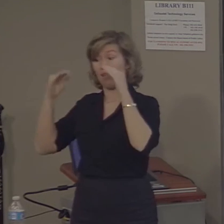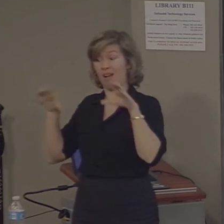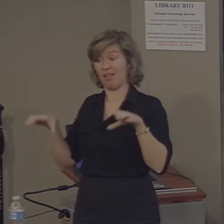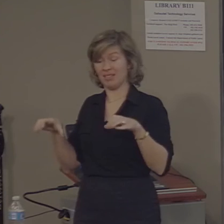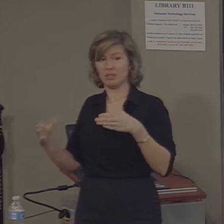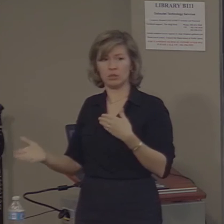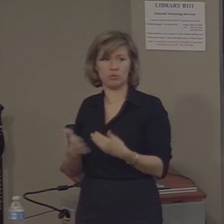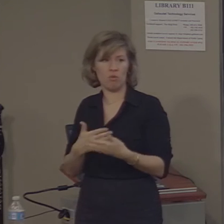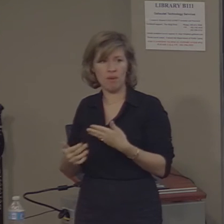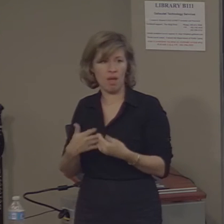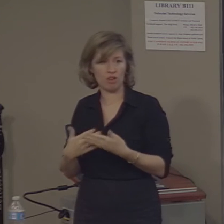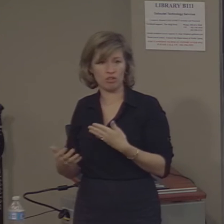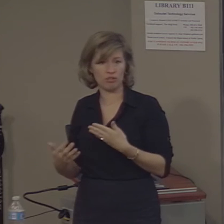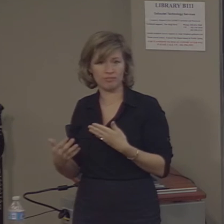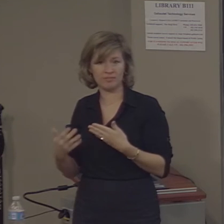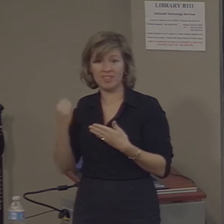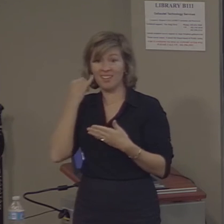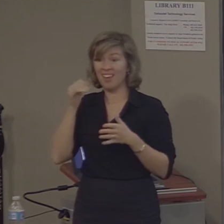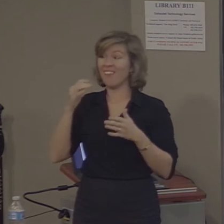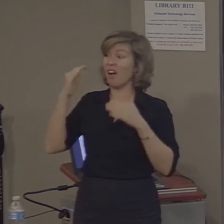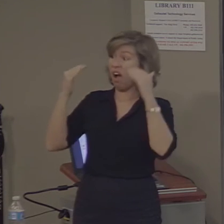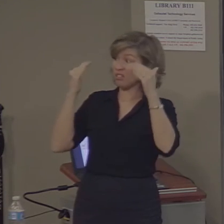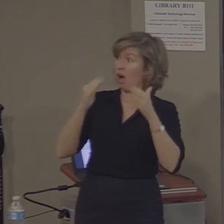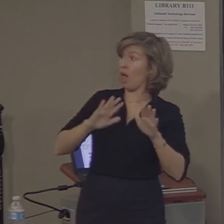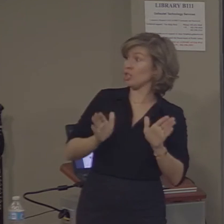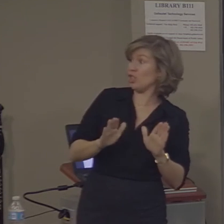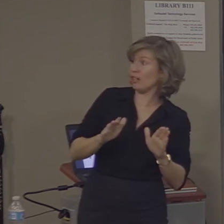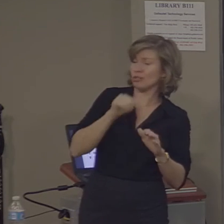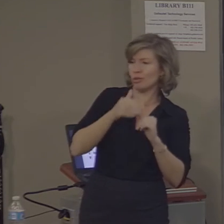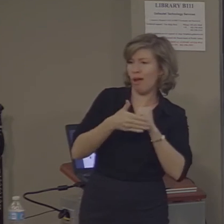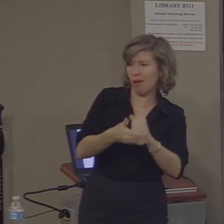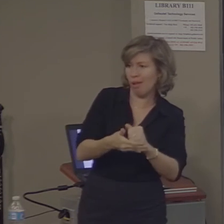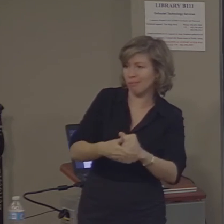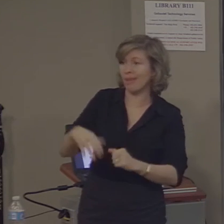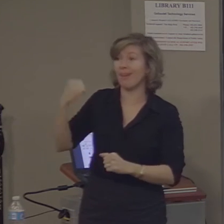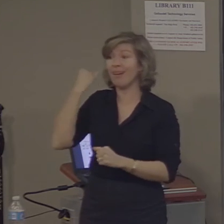message. But when the kids gesture, it really helped them.